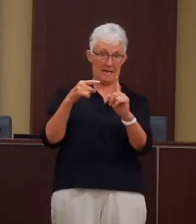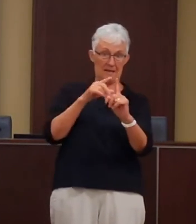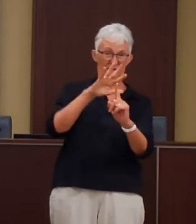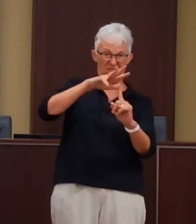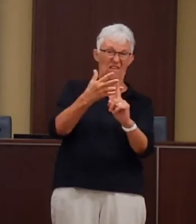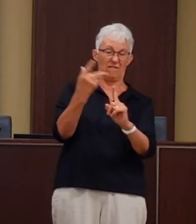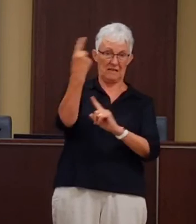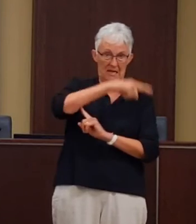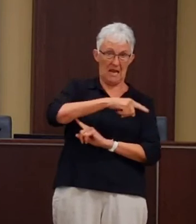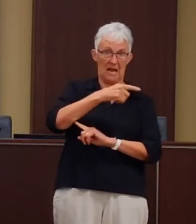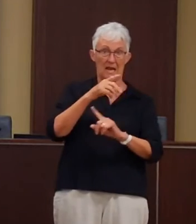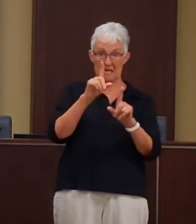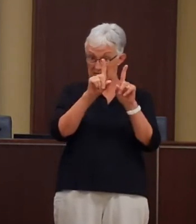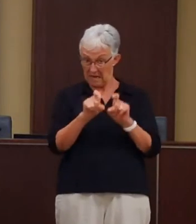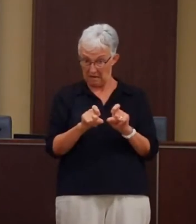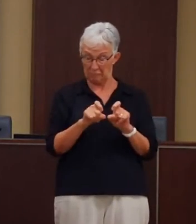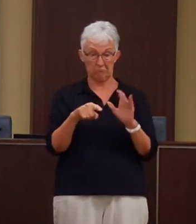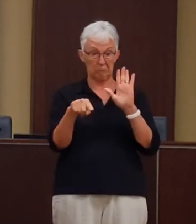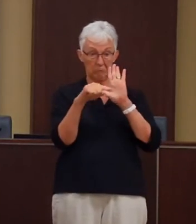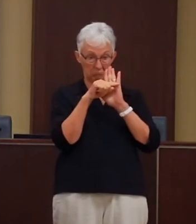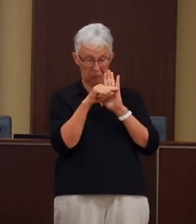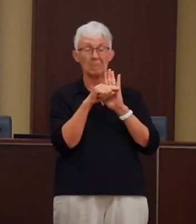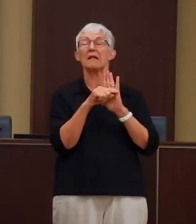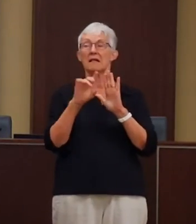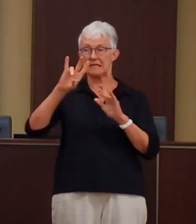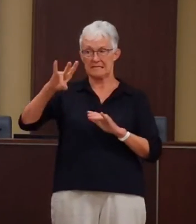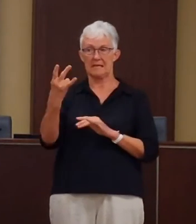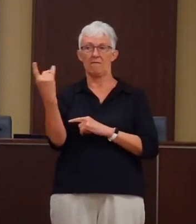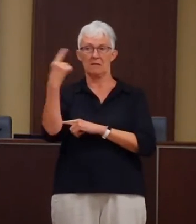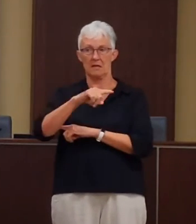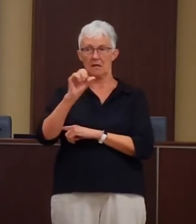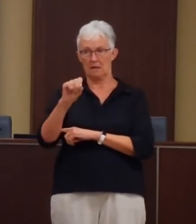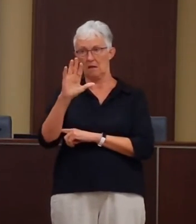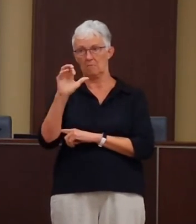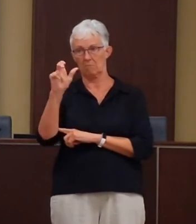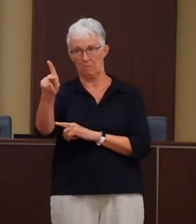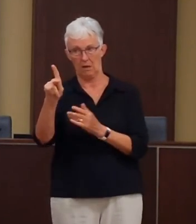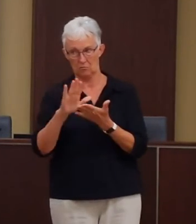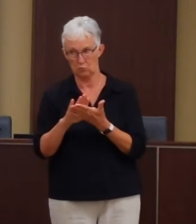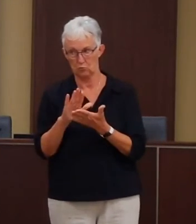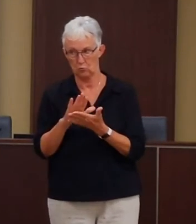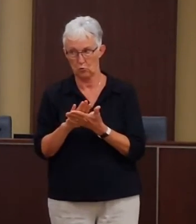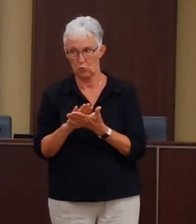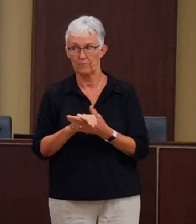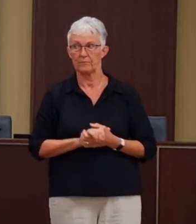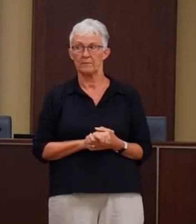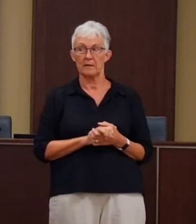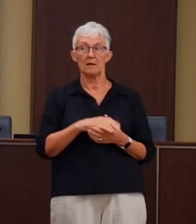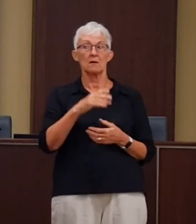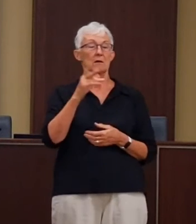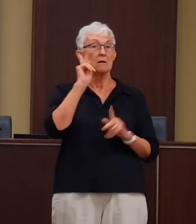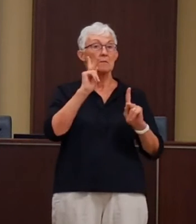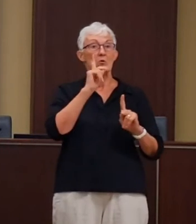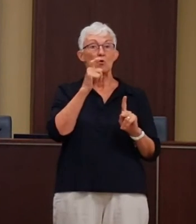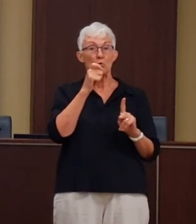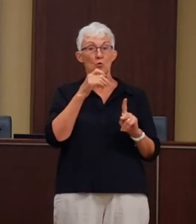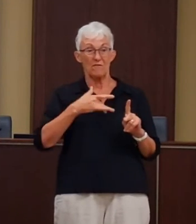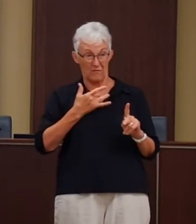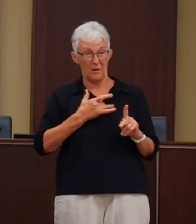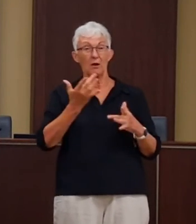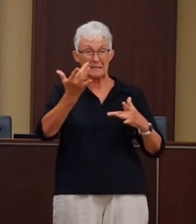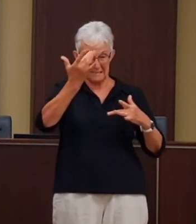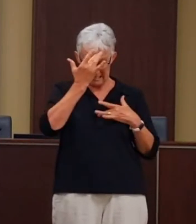anyone with symptoms will need to stay home in quarantine for the full 14 days. As we learned last year, wearing a face